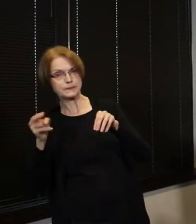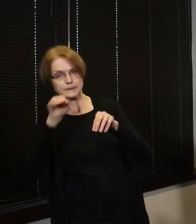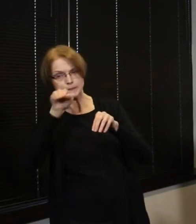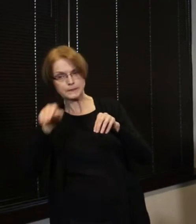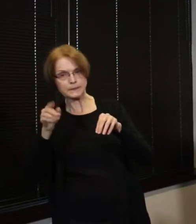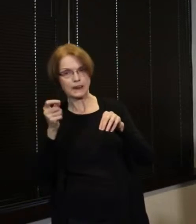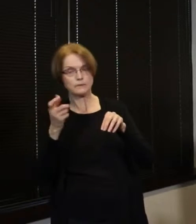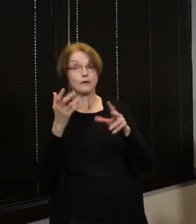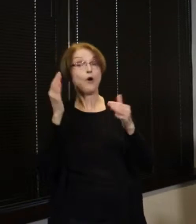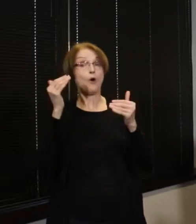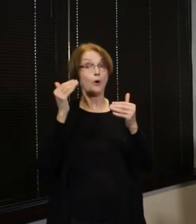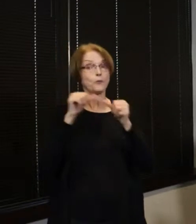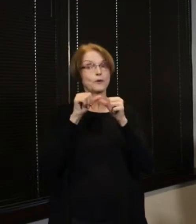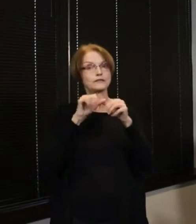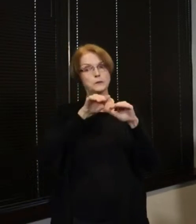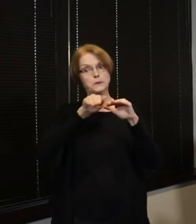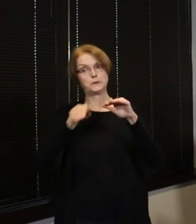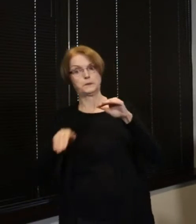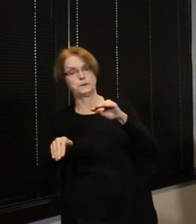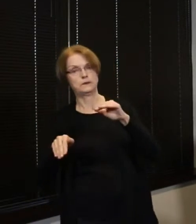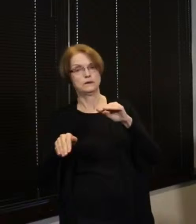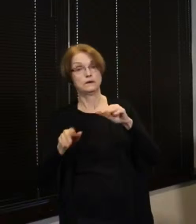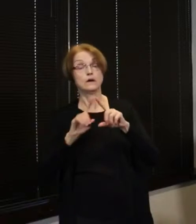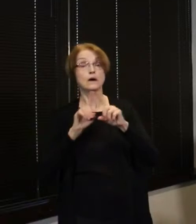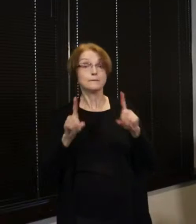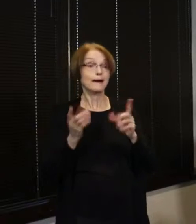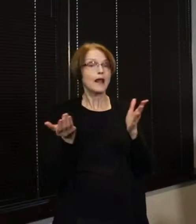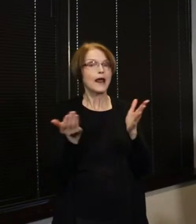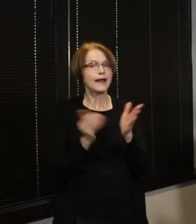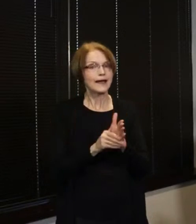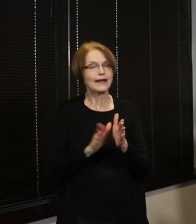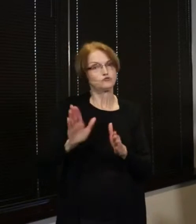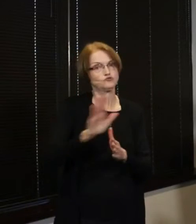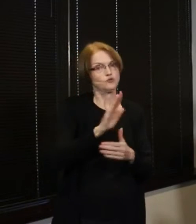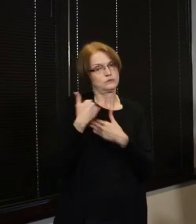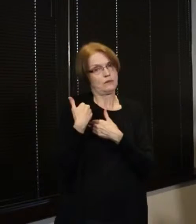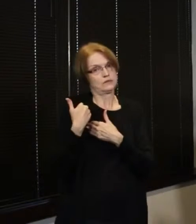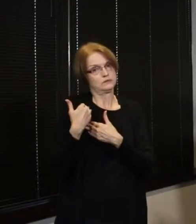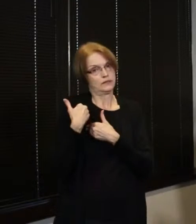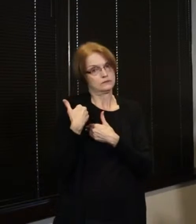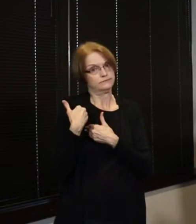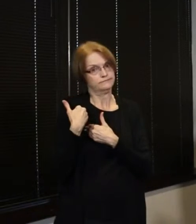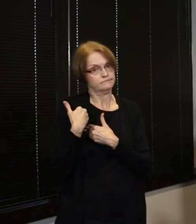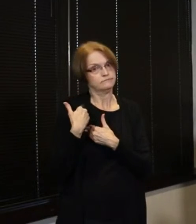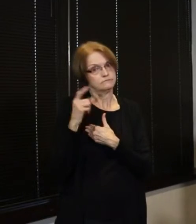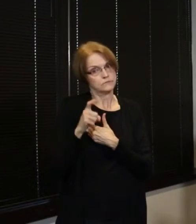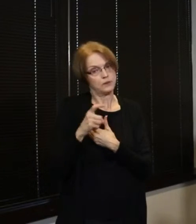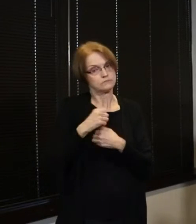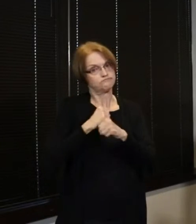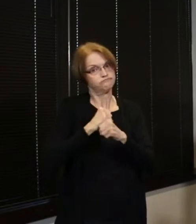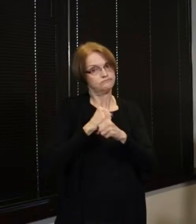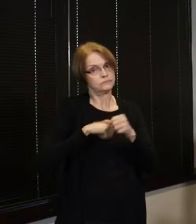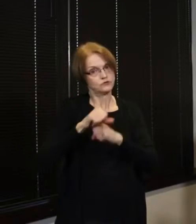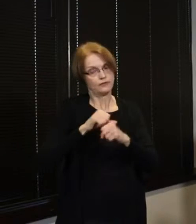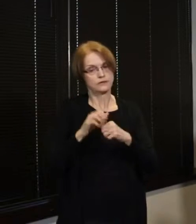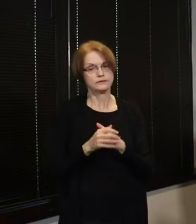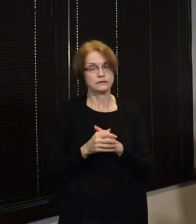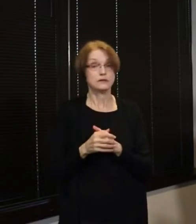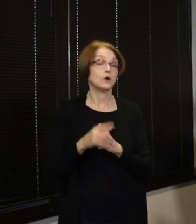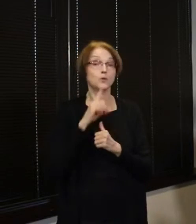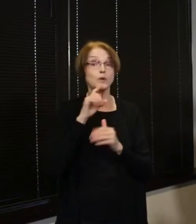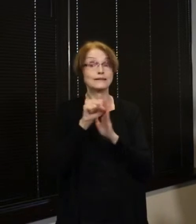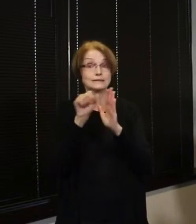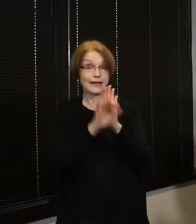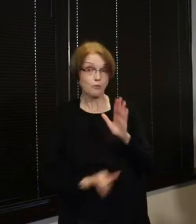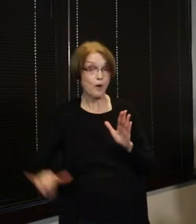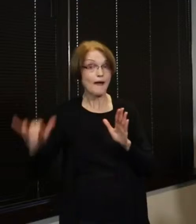again, that's all dependent upon what we do as a community. And that's really reflected across the state as well,